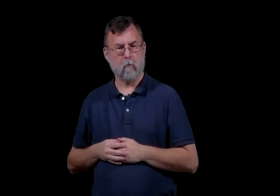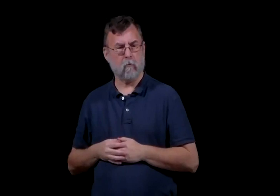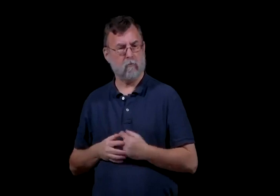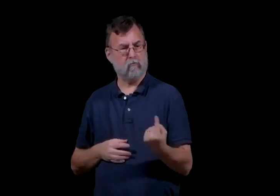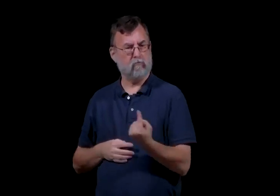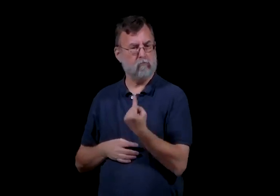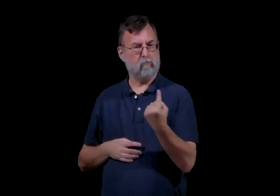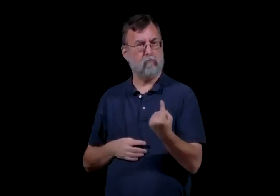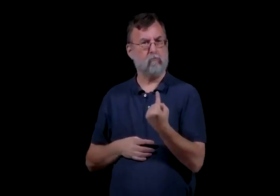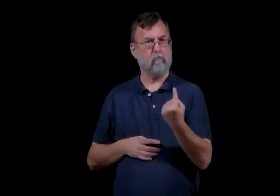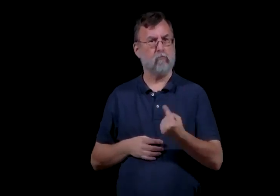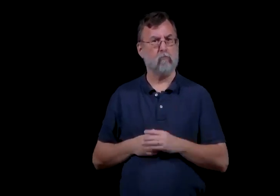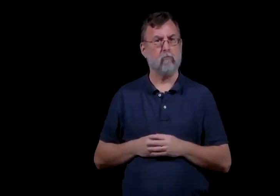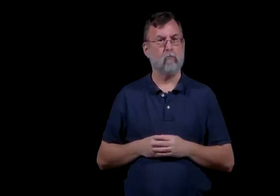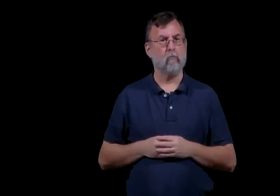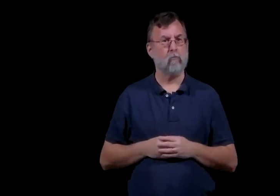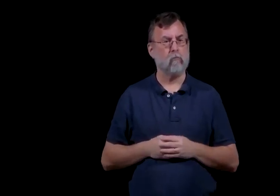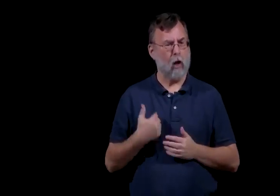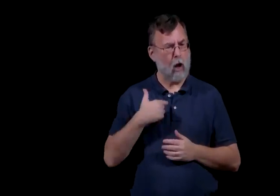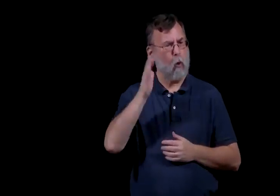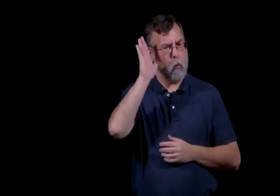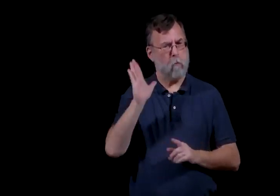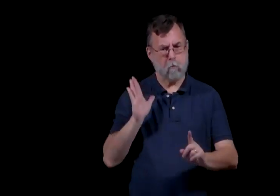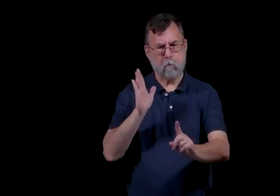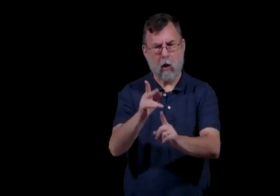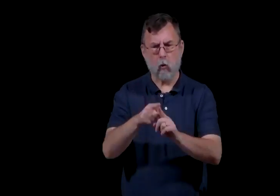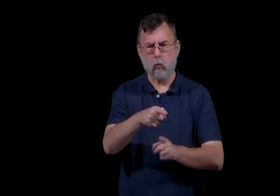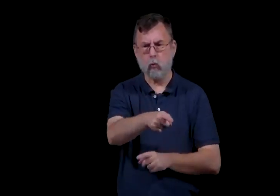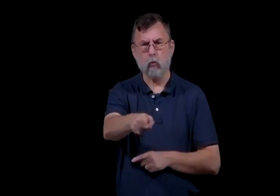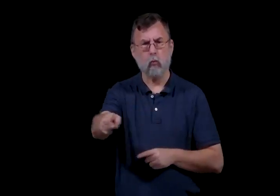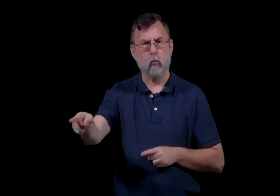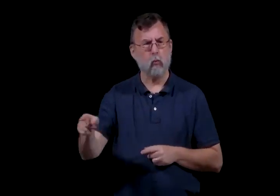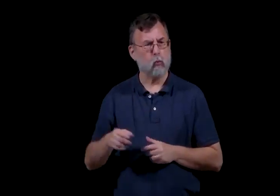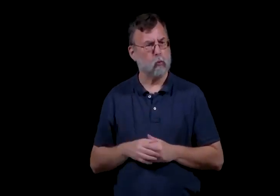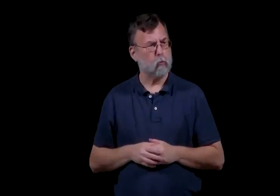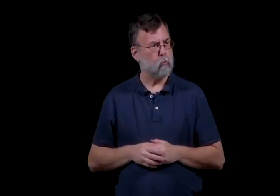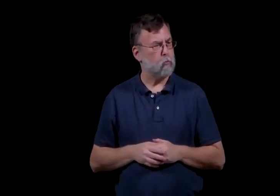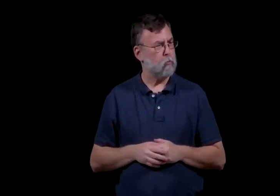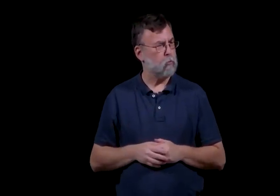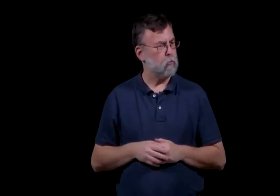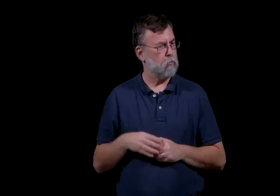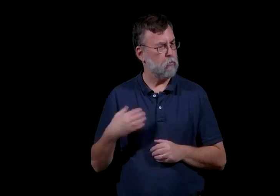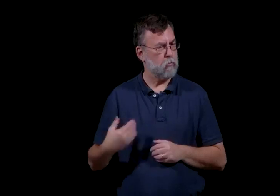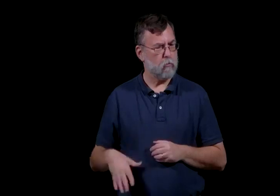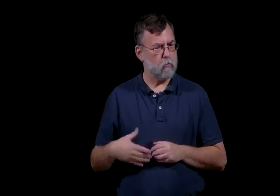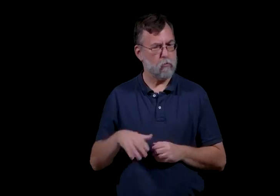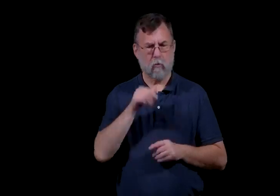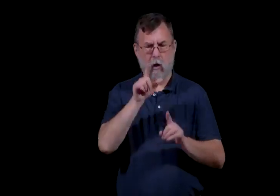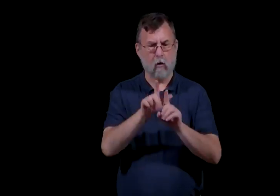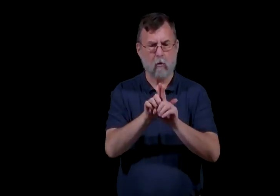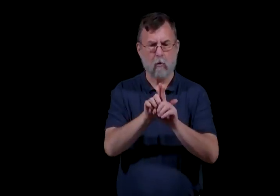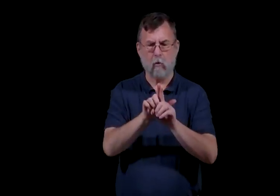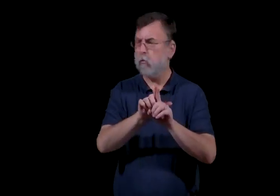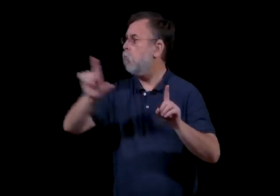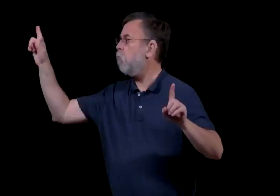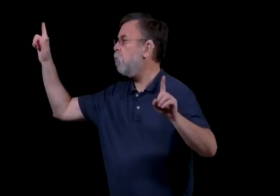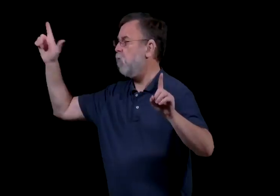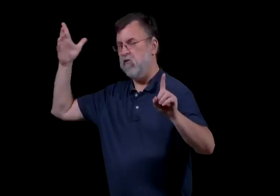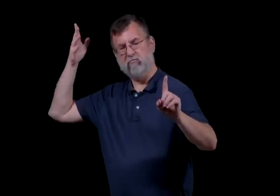parents. They're alone. He says, I will come back to you. Wow. I won't